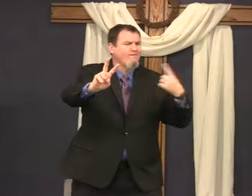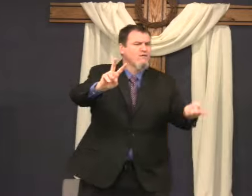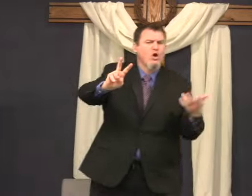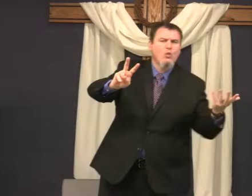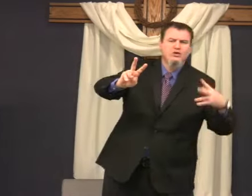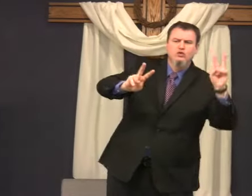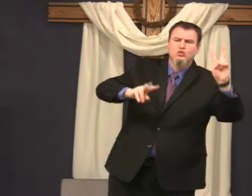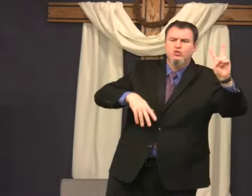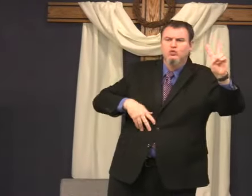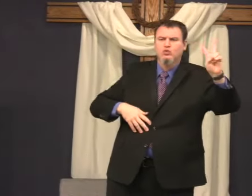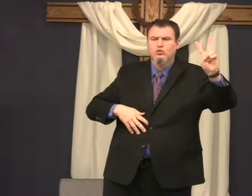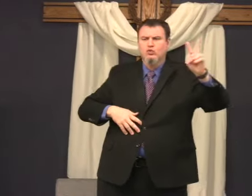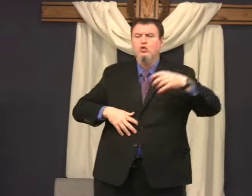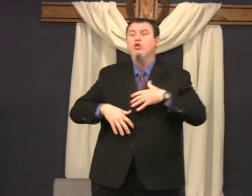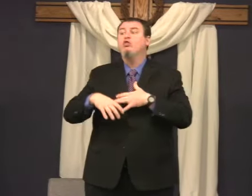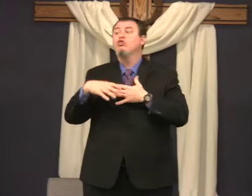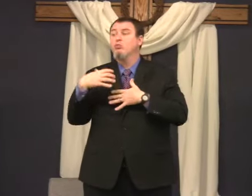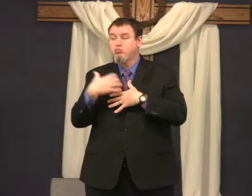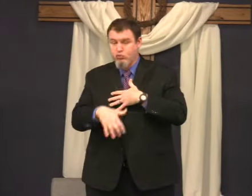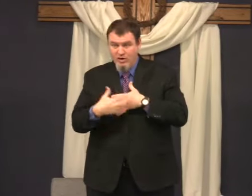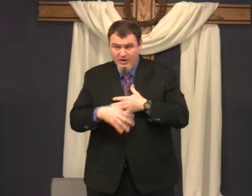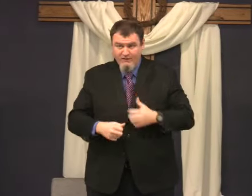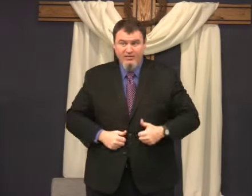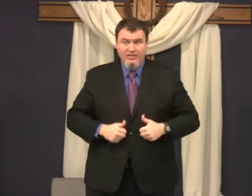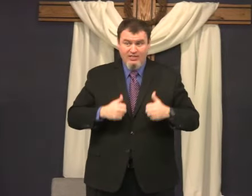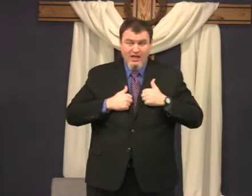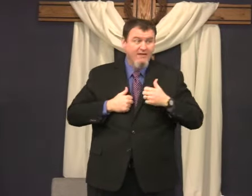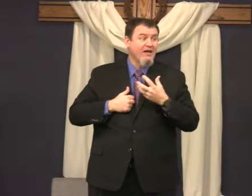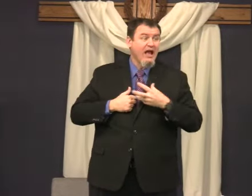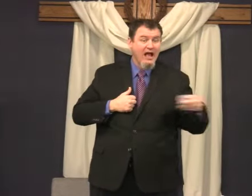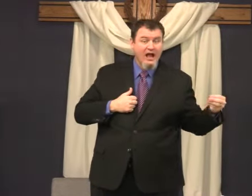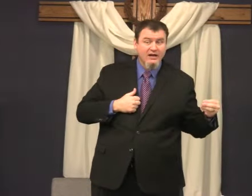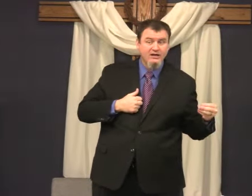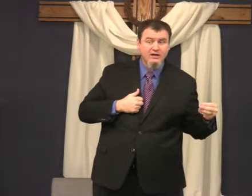we've already talked about two. What are the two we talked about so far? The bread of life and